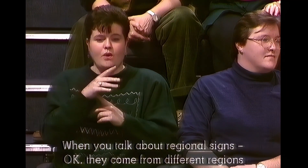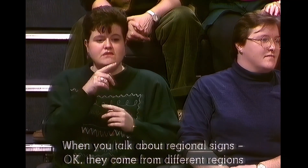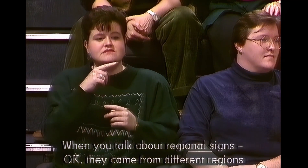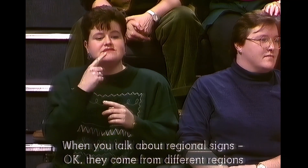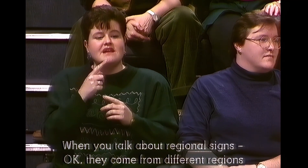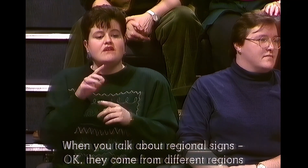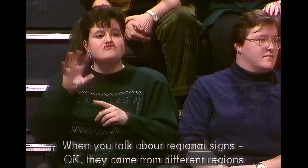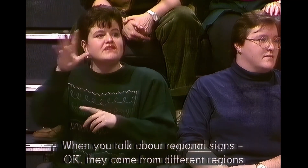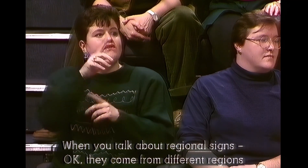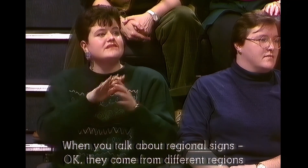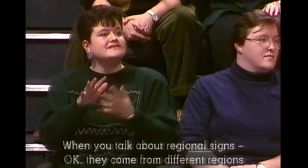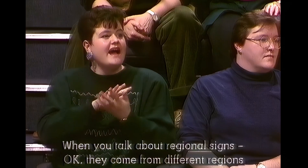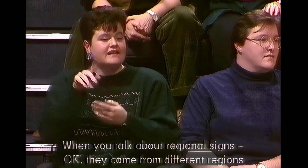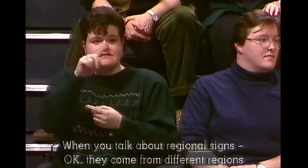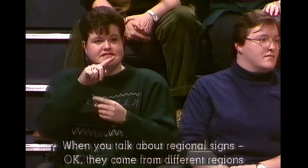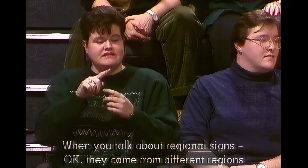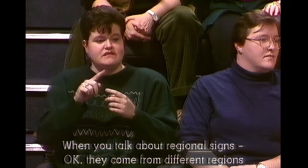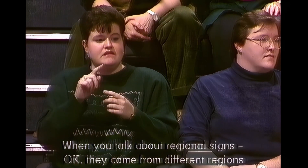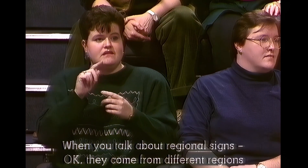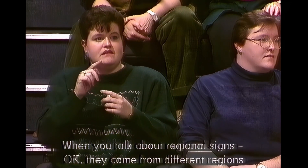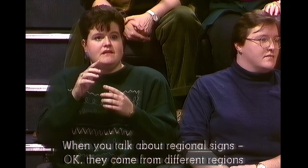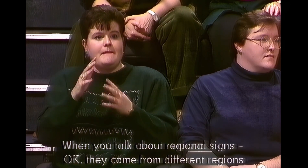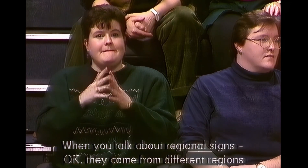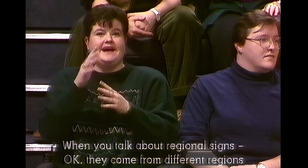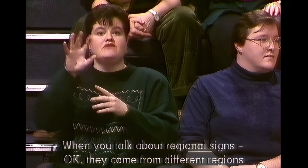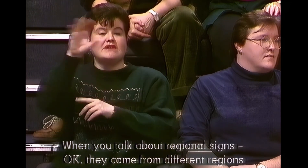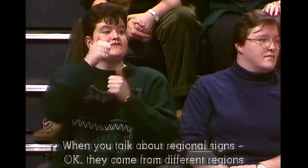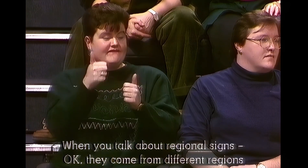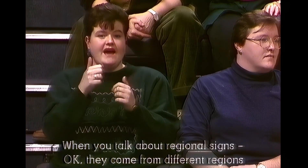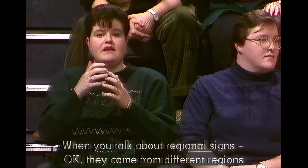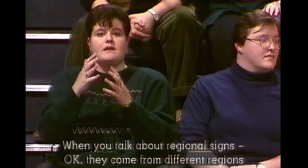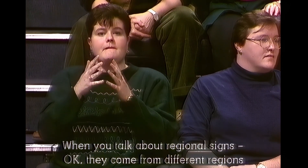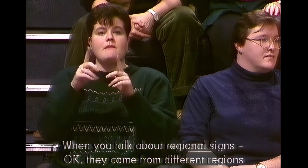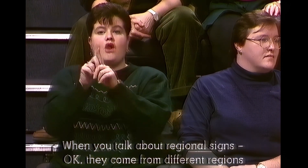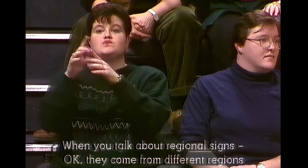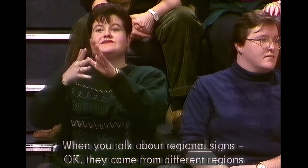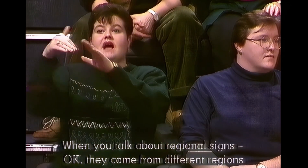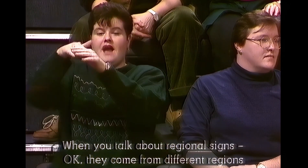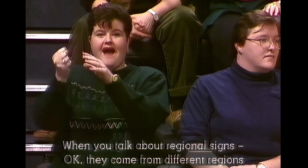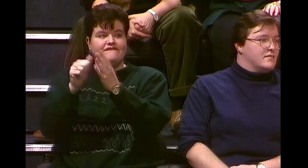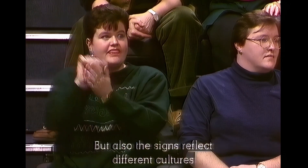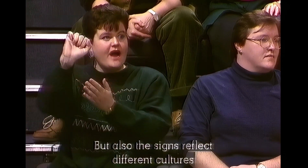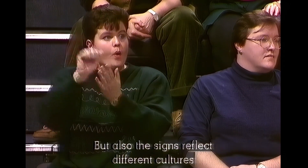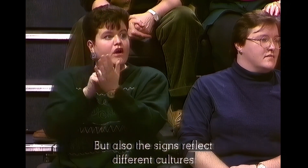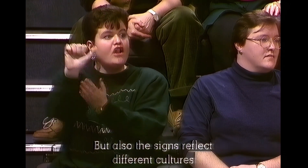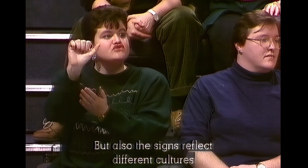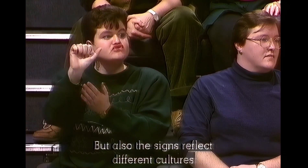I think it's important when you talk about regional signs. Okay, they come from different regions, but also the signs reflect